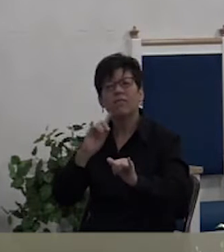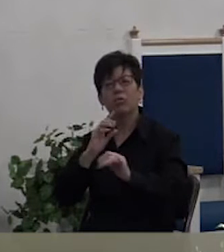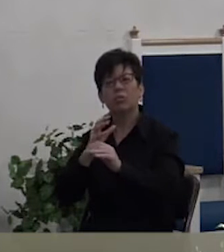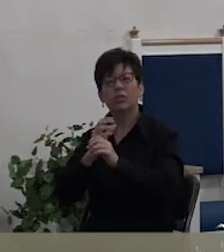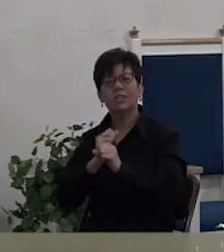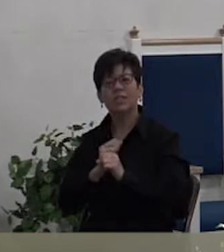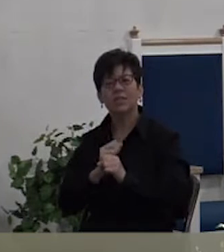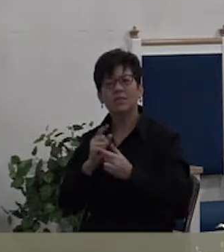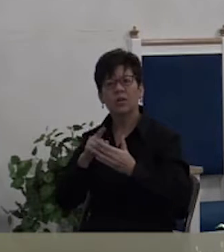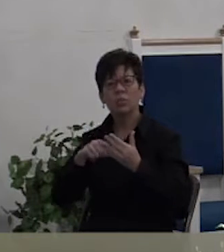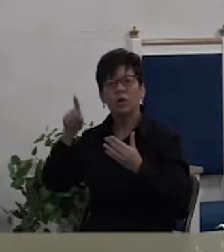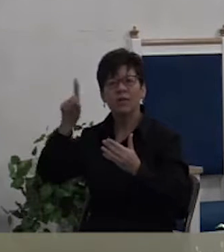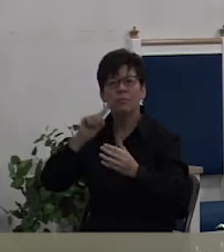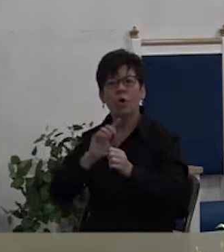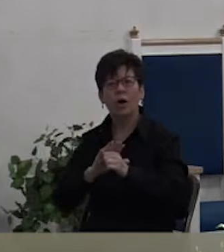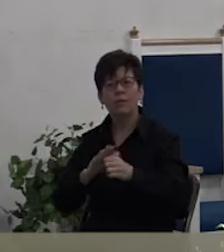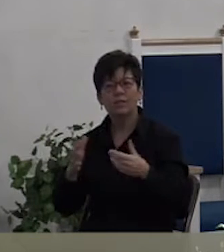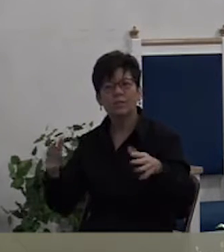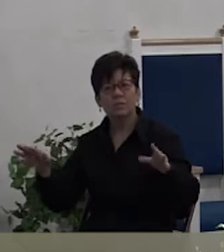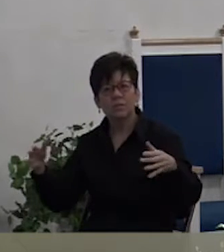what God had promised them.